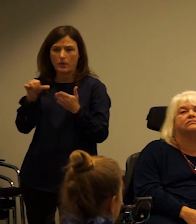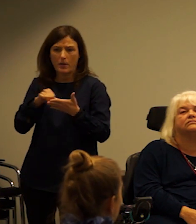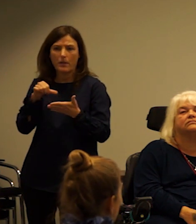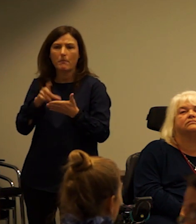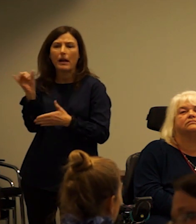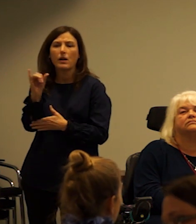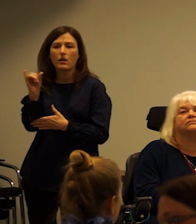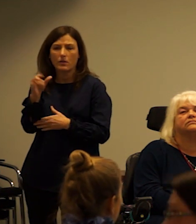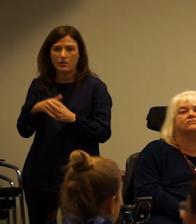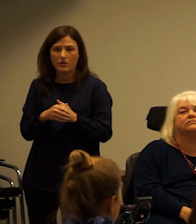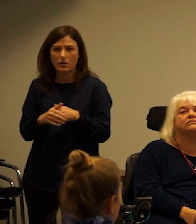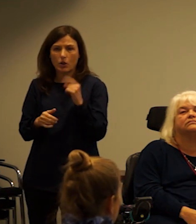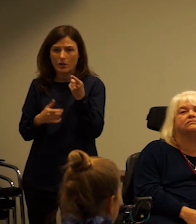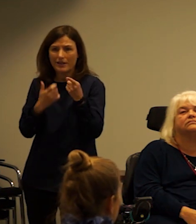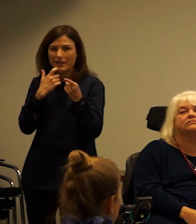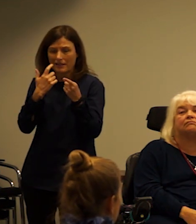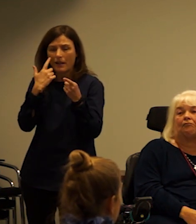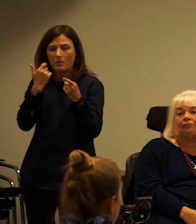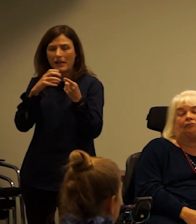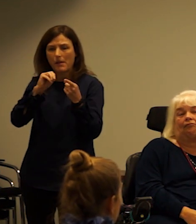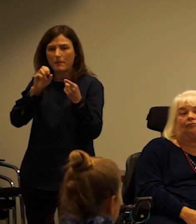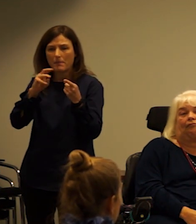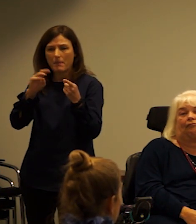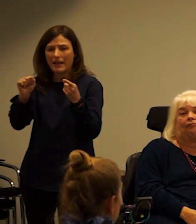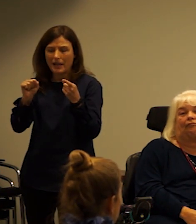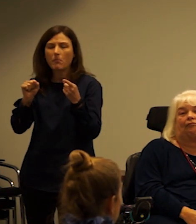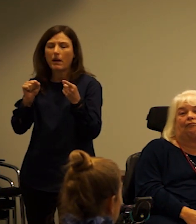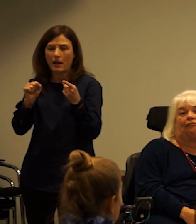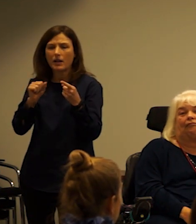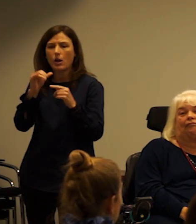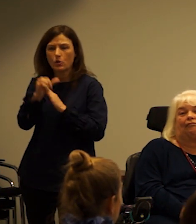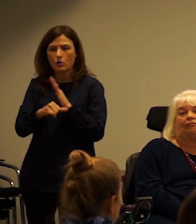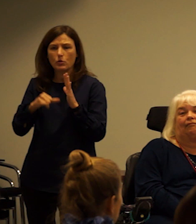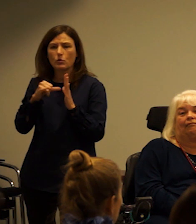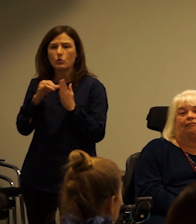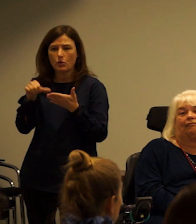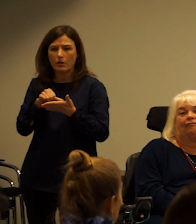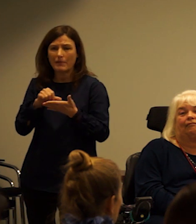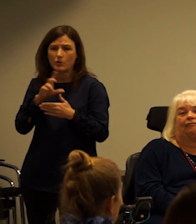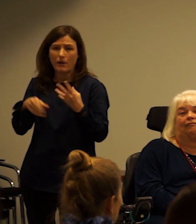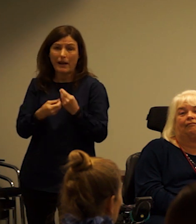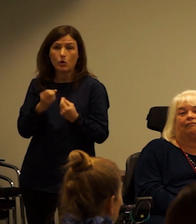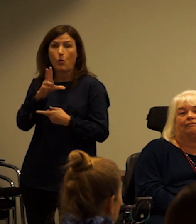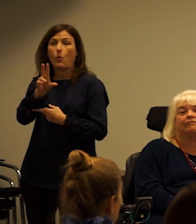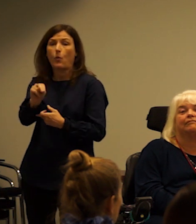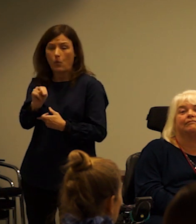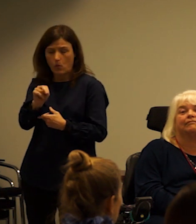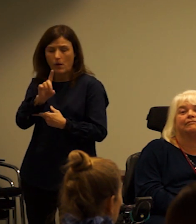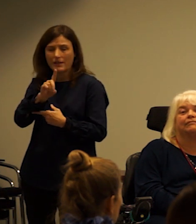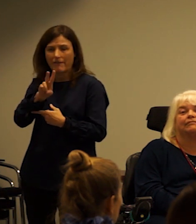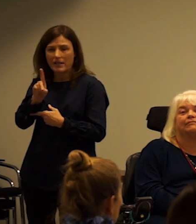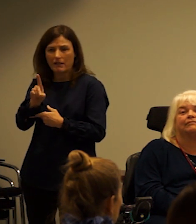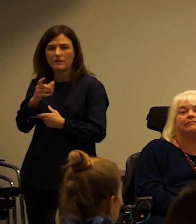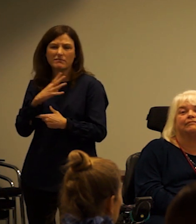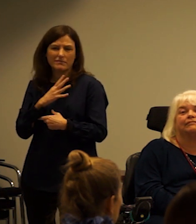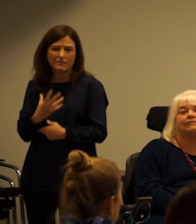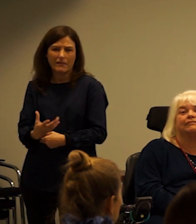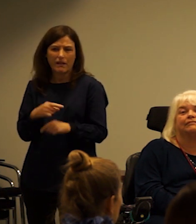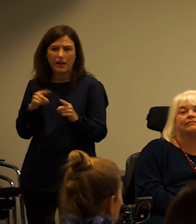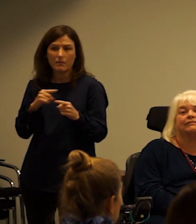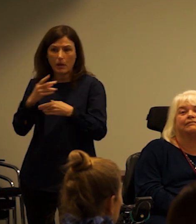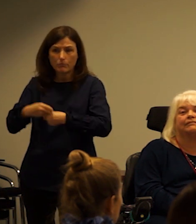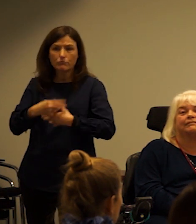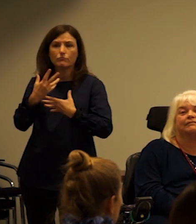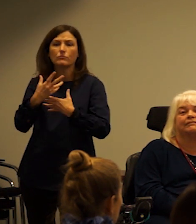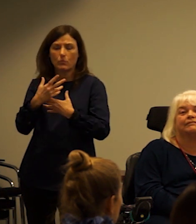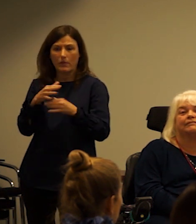You guys can go to our MEMA YouTube page. You can have your own DVD. That's fine. But if you ever in a pinch, you just bring it up and we'll